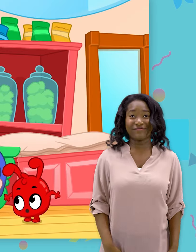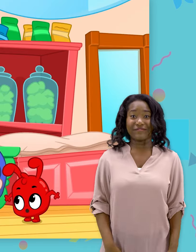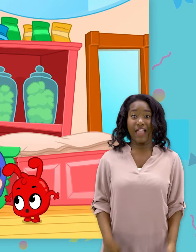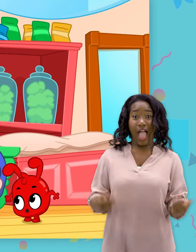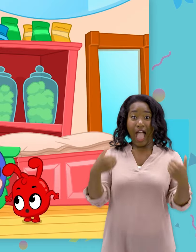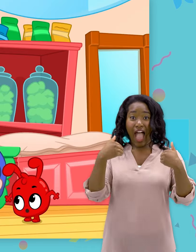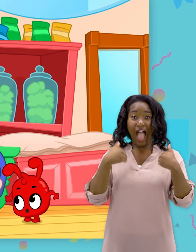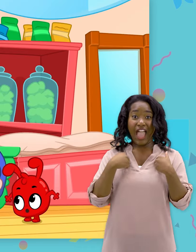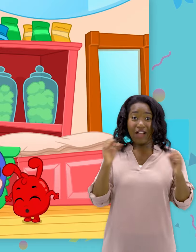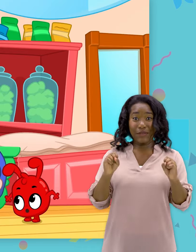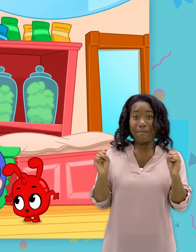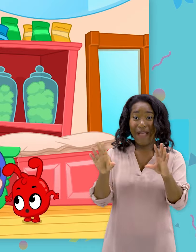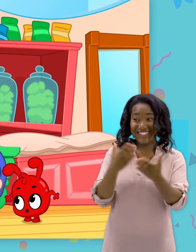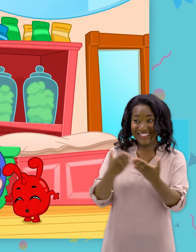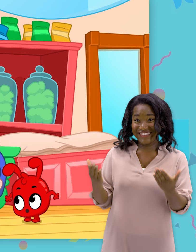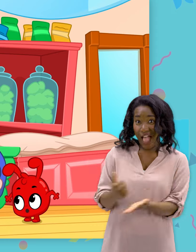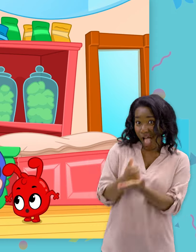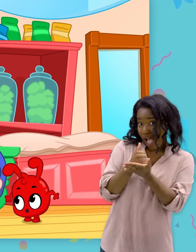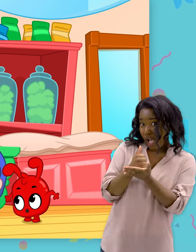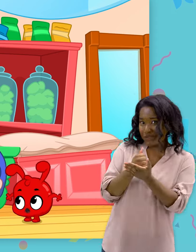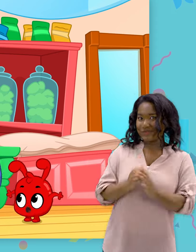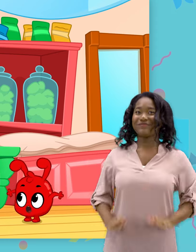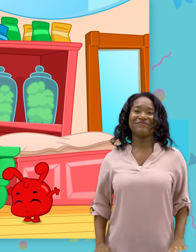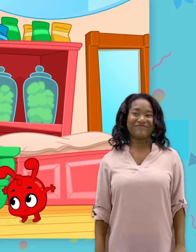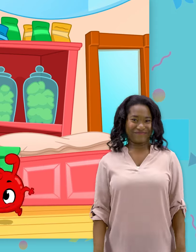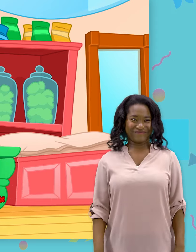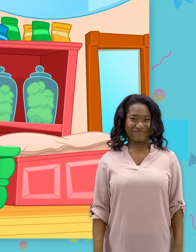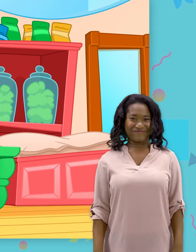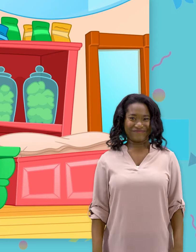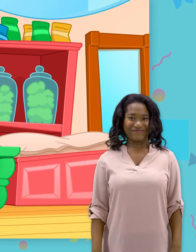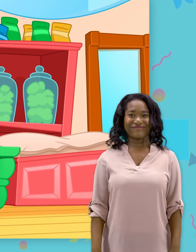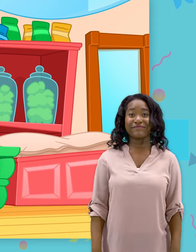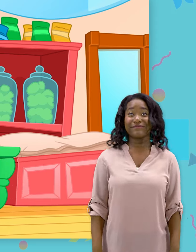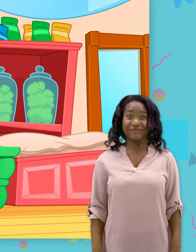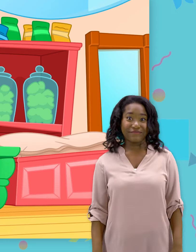I've got some more magic pets to help with that.